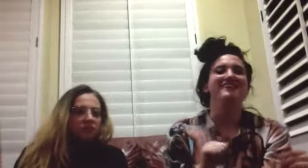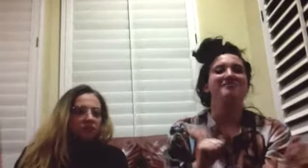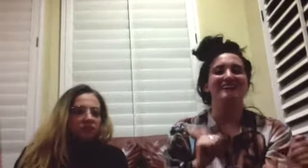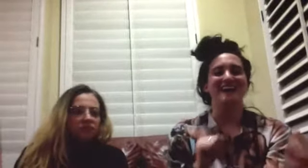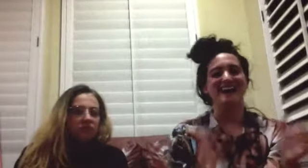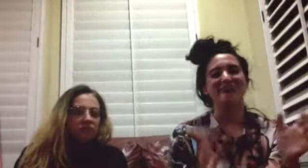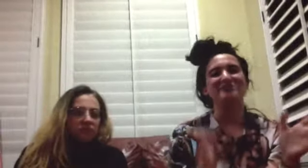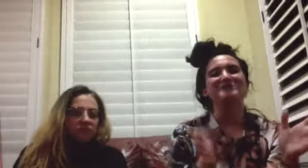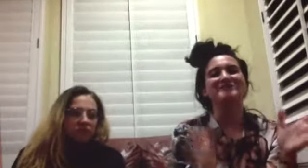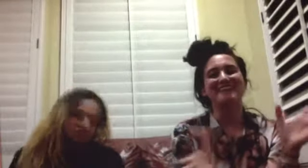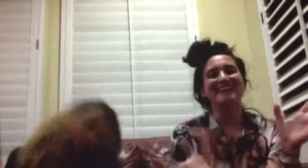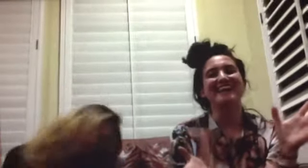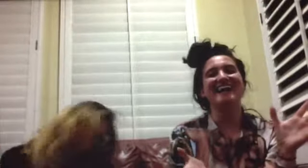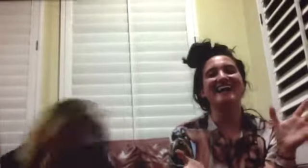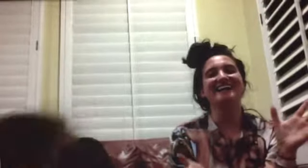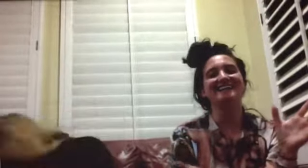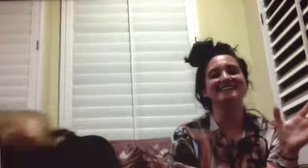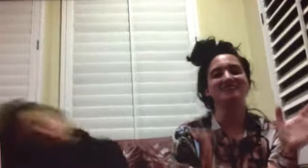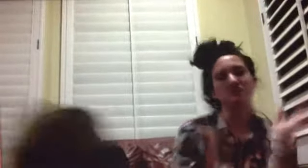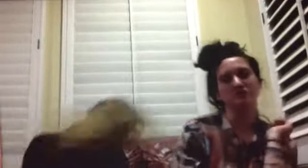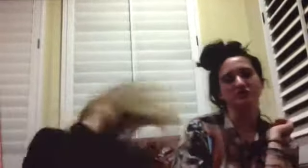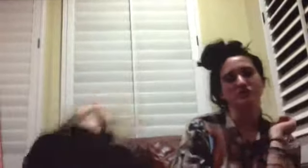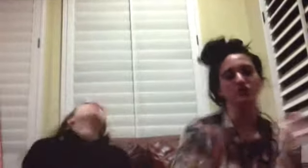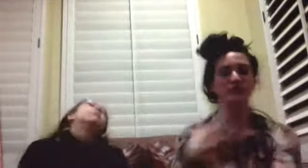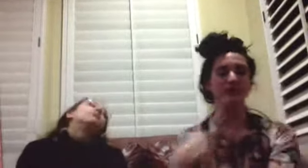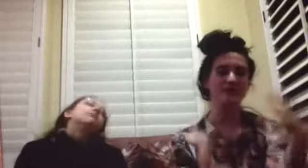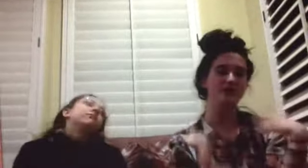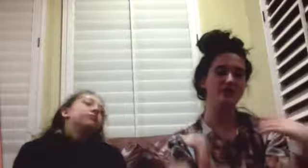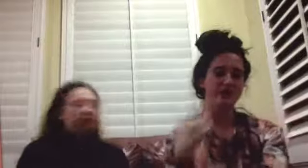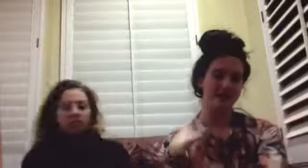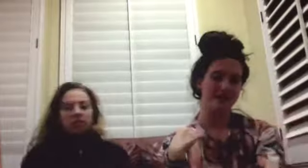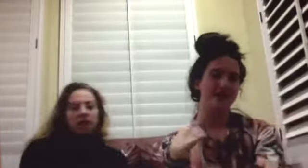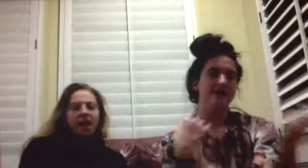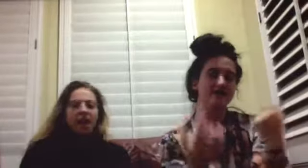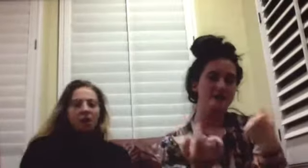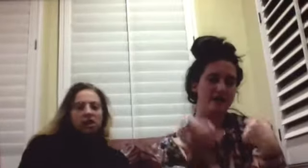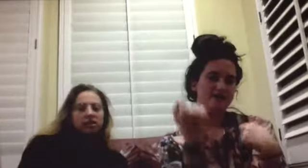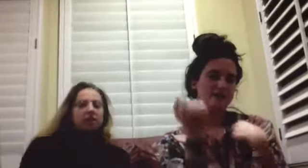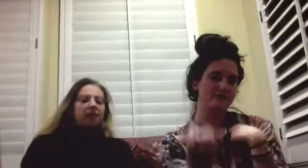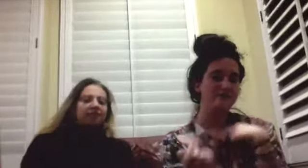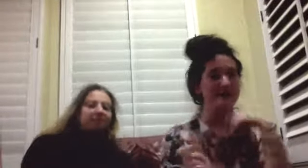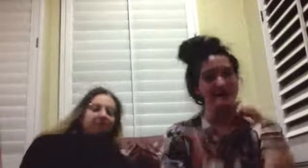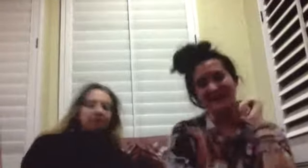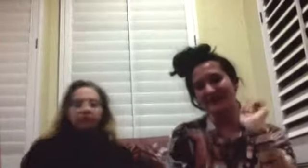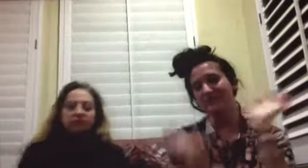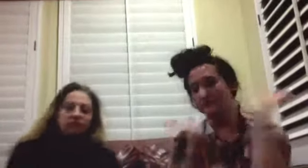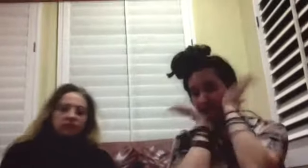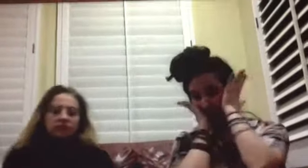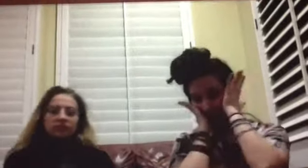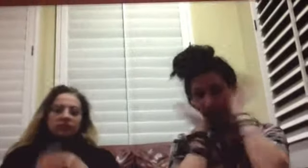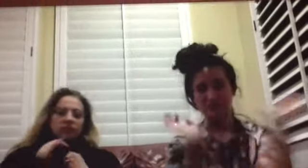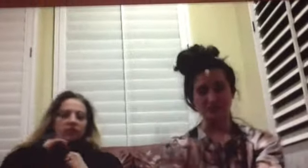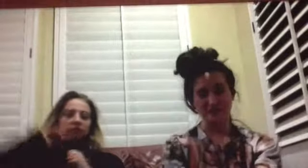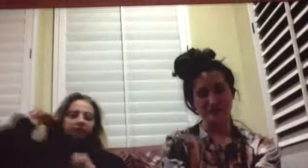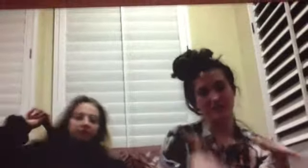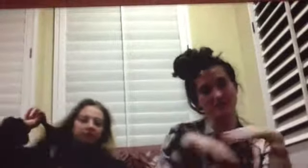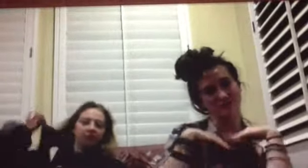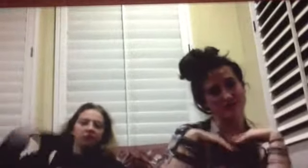But I will find you, ready or not, here I come. I like your face, do you like my song?